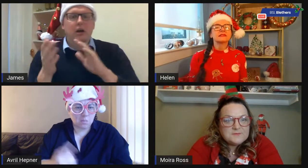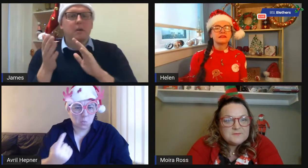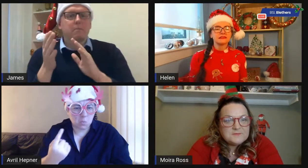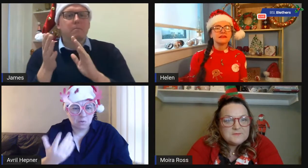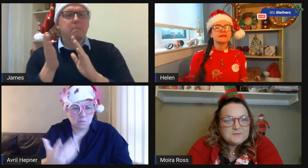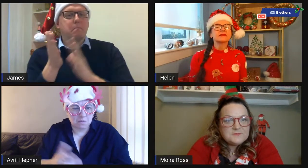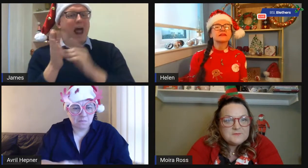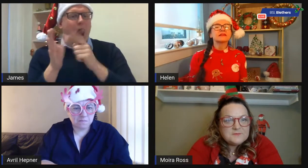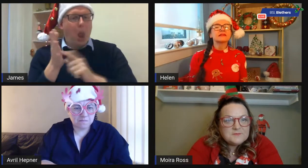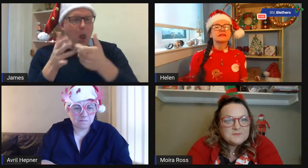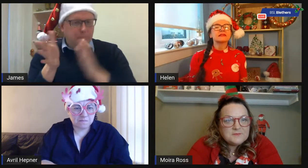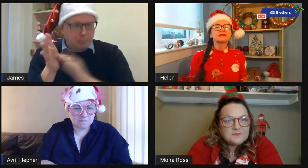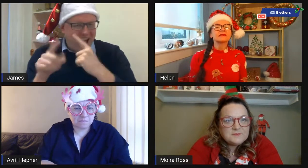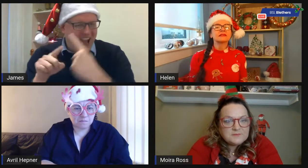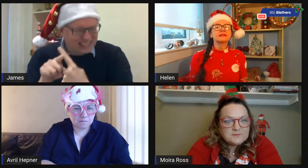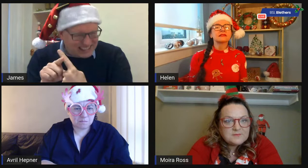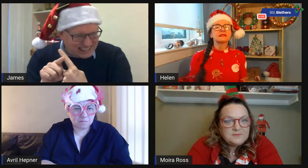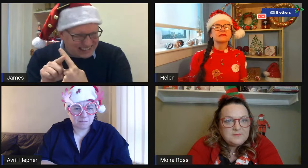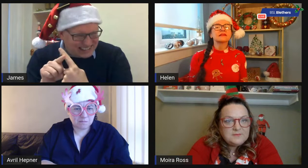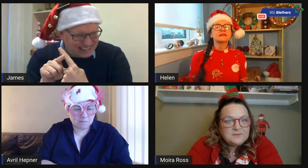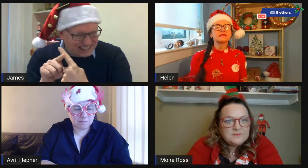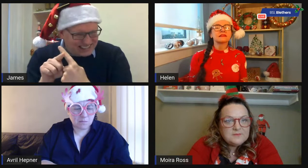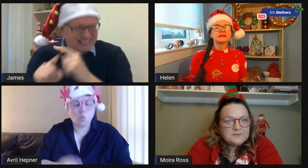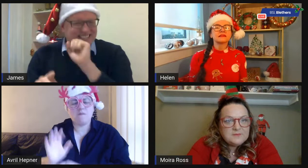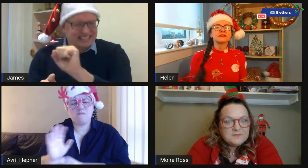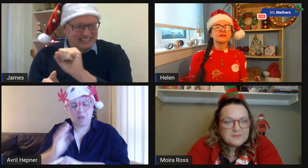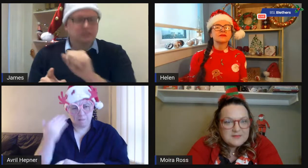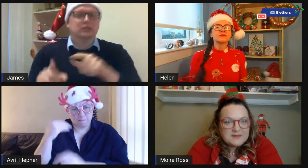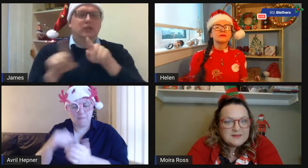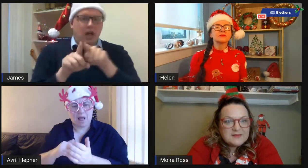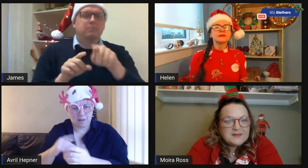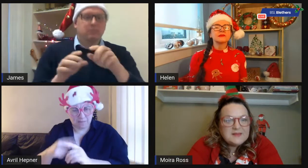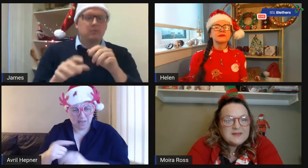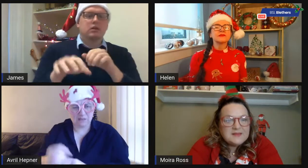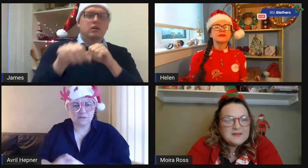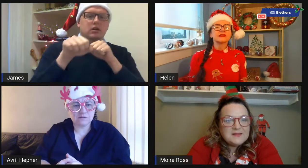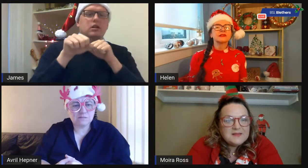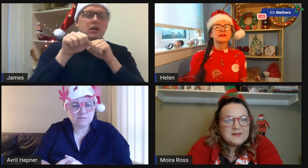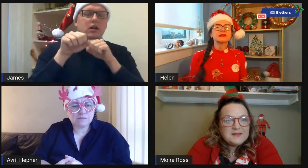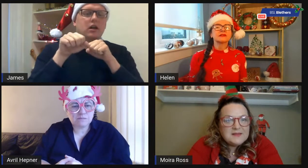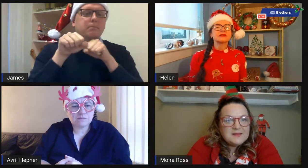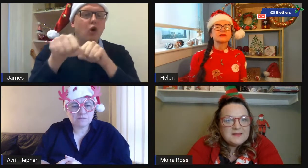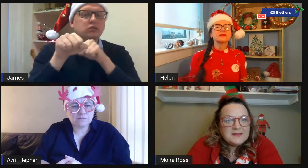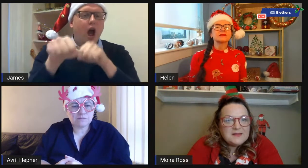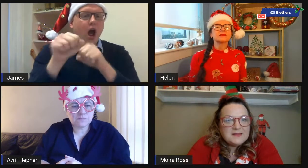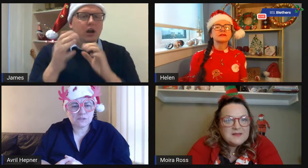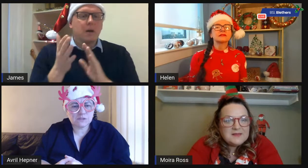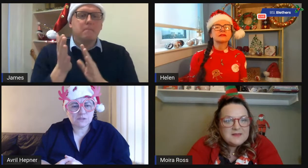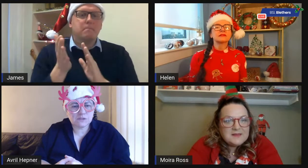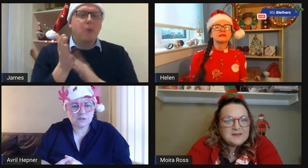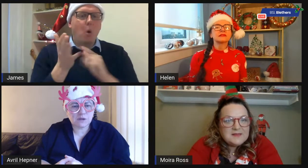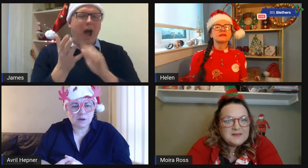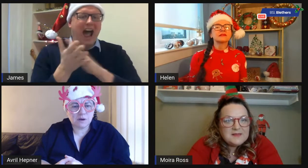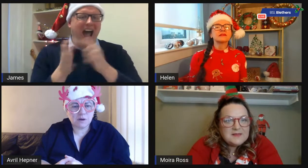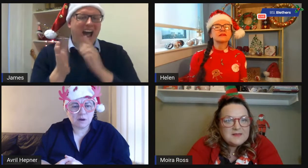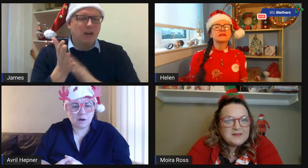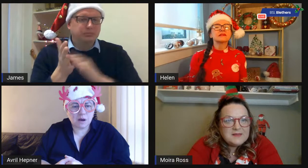philosophies in life. Okay. Malcolm X is there. Oh, I've seen the film about him. The boxer,